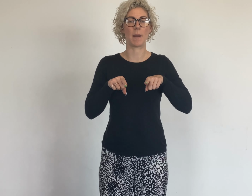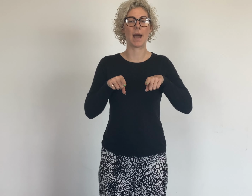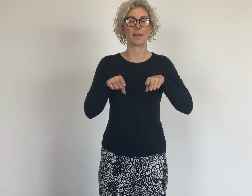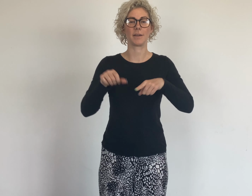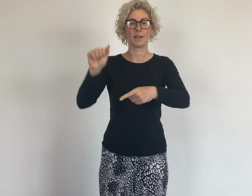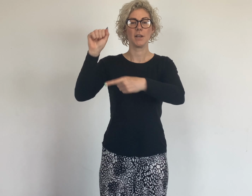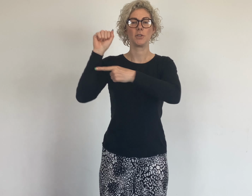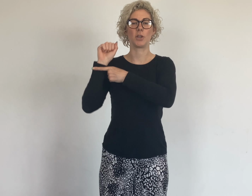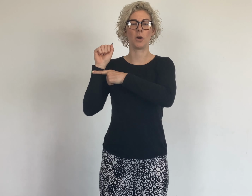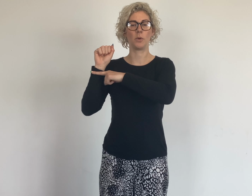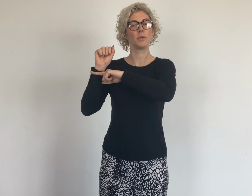back. So,